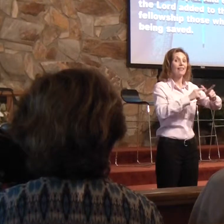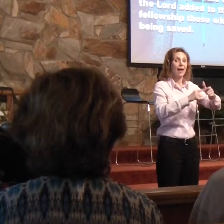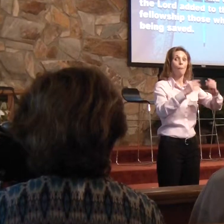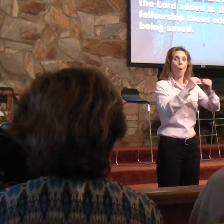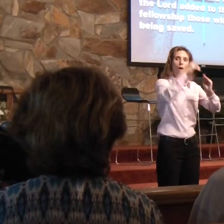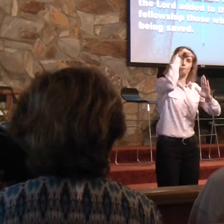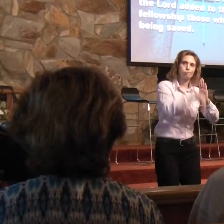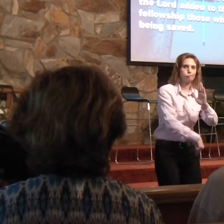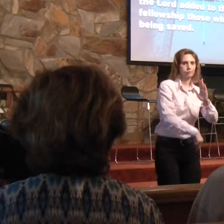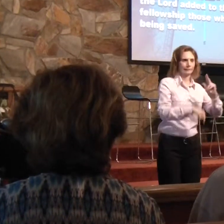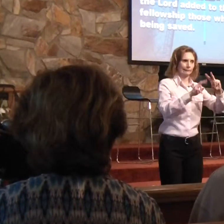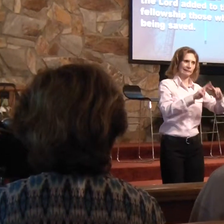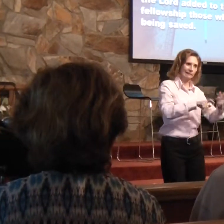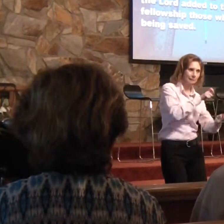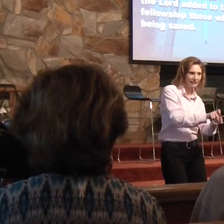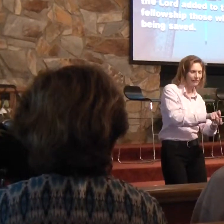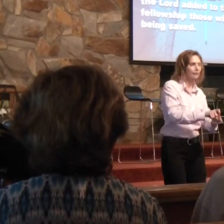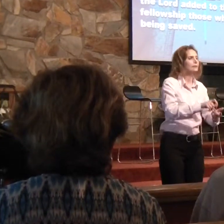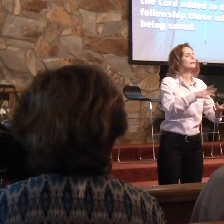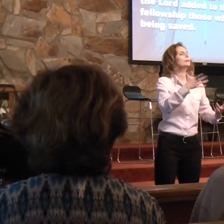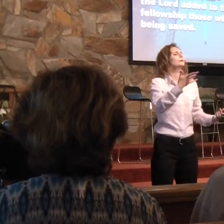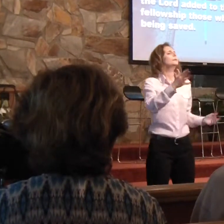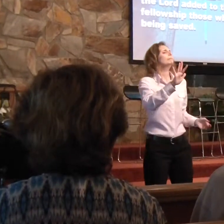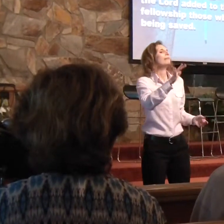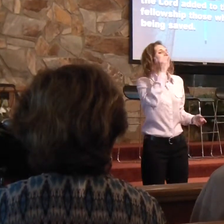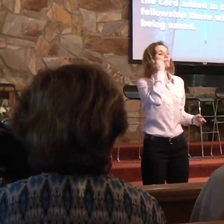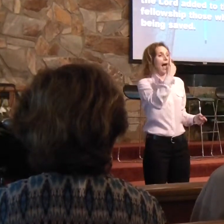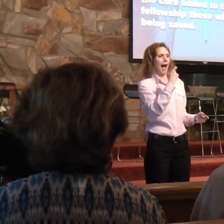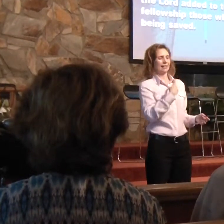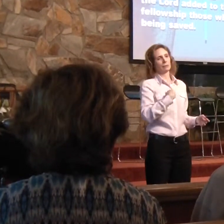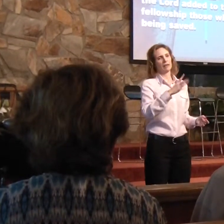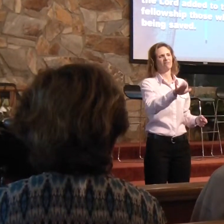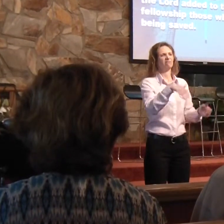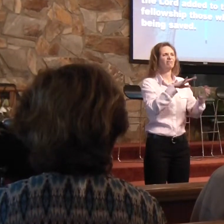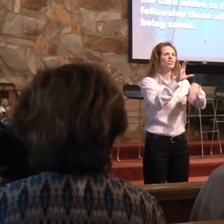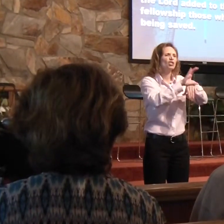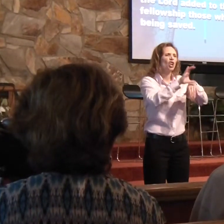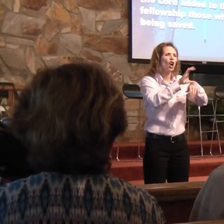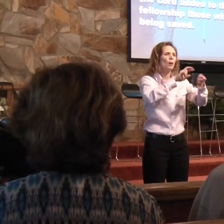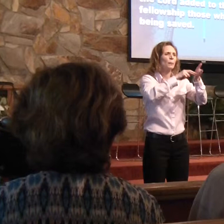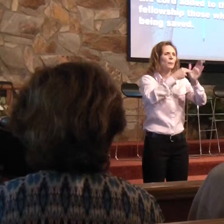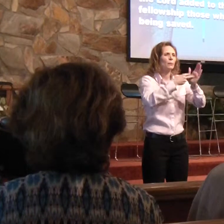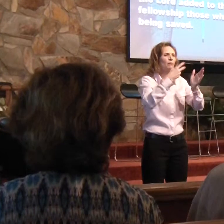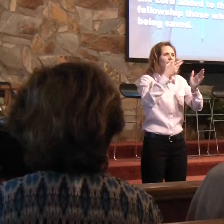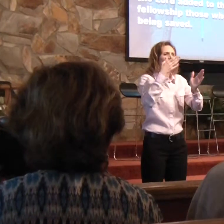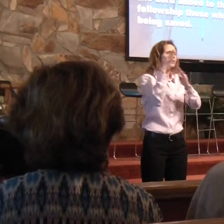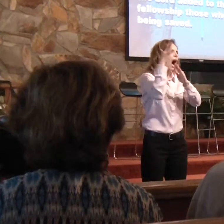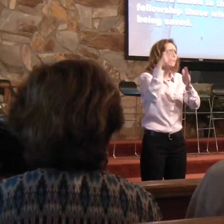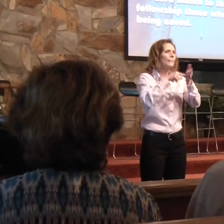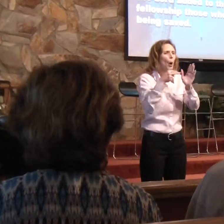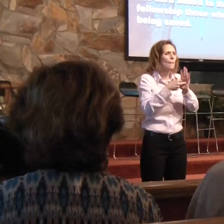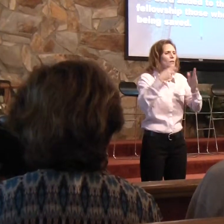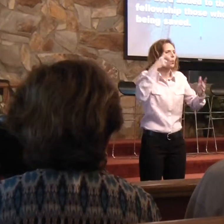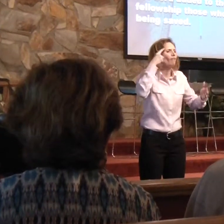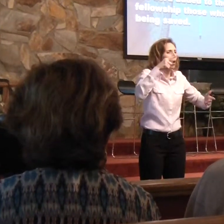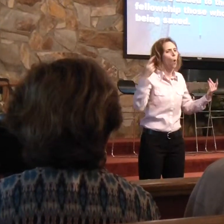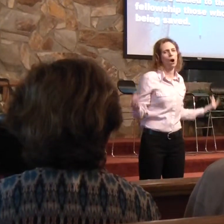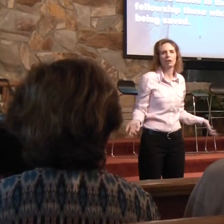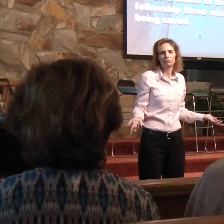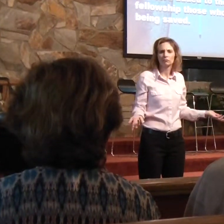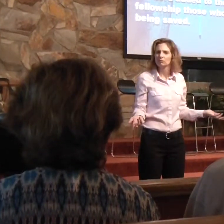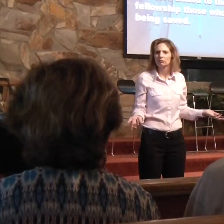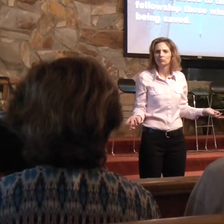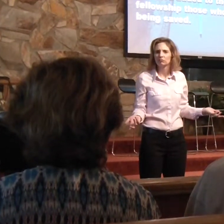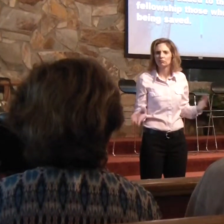more specific. But if you were to ask me, what is the main purpose of the church? What should we be